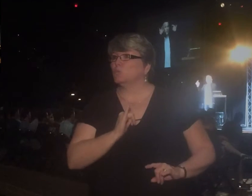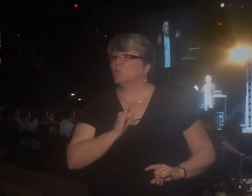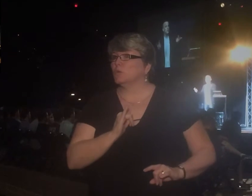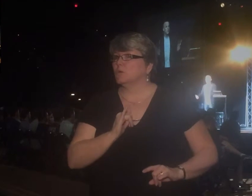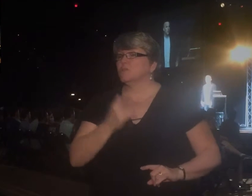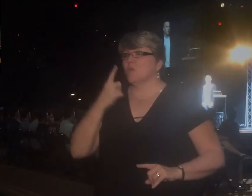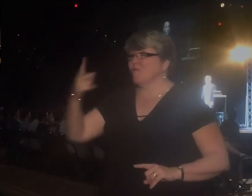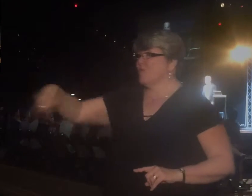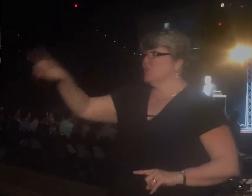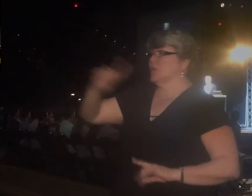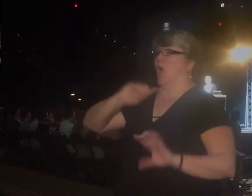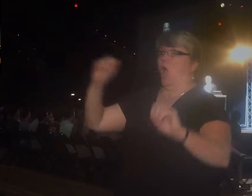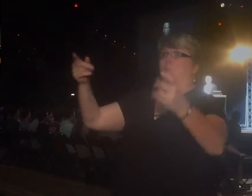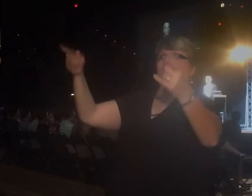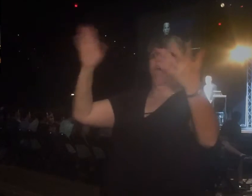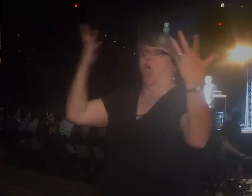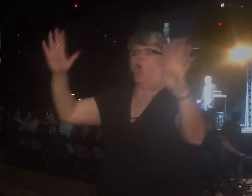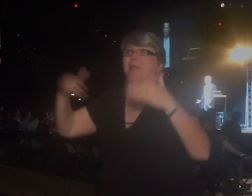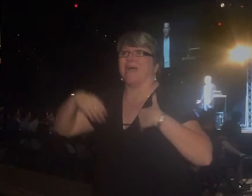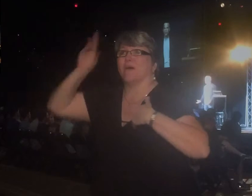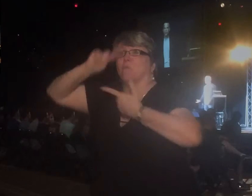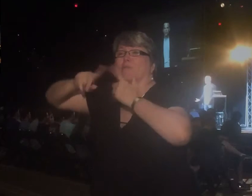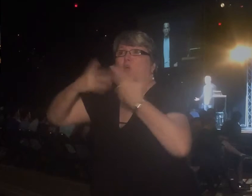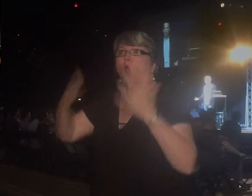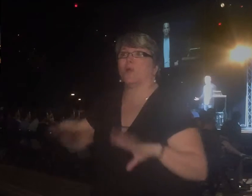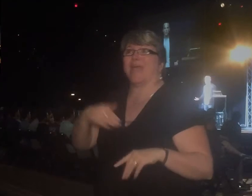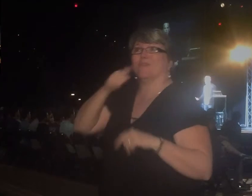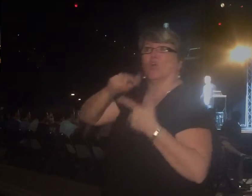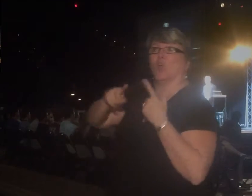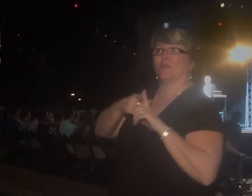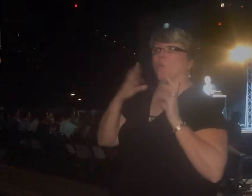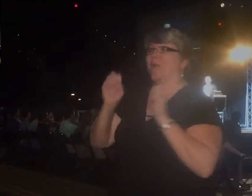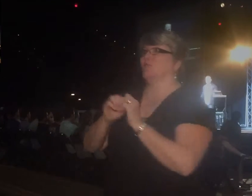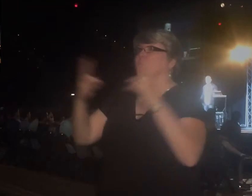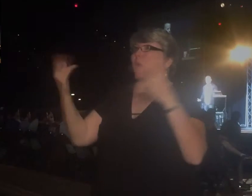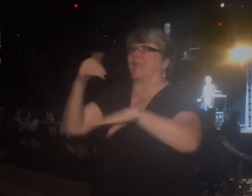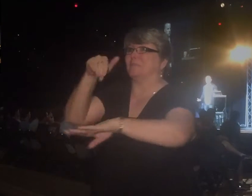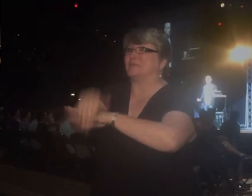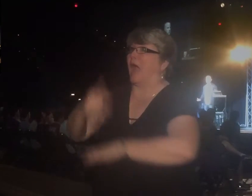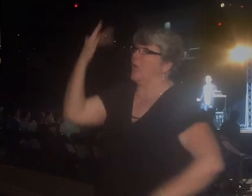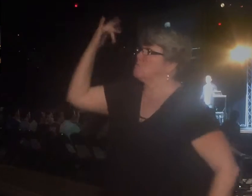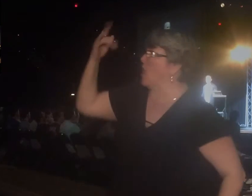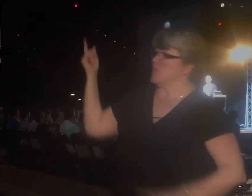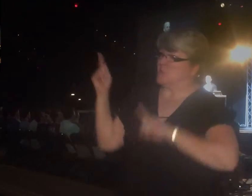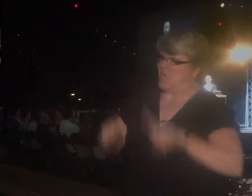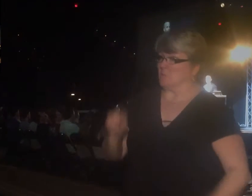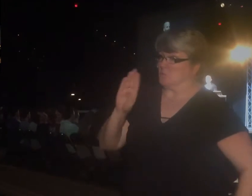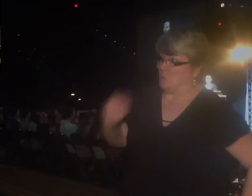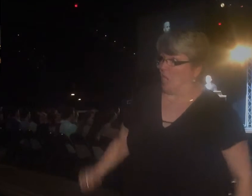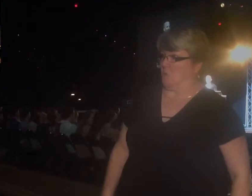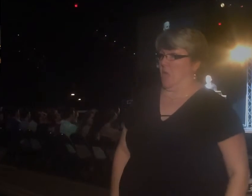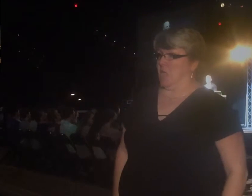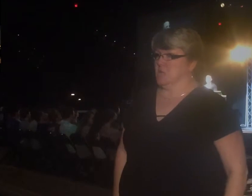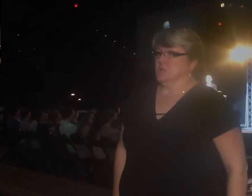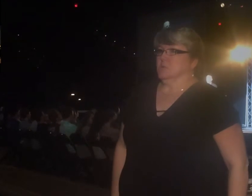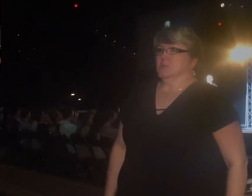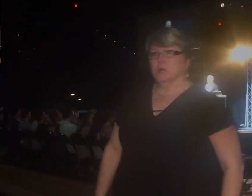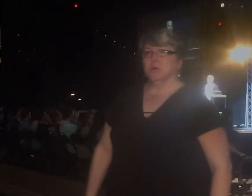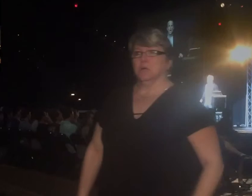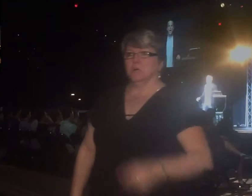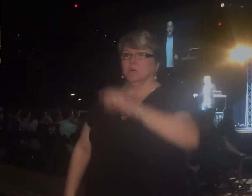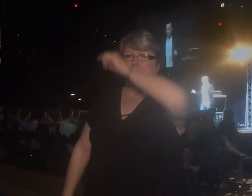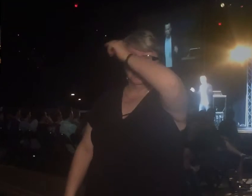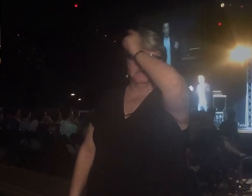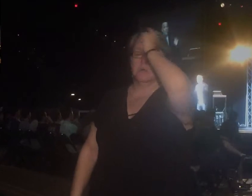me. And so for those of you who are going, oh my gosh, I already have a boyfriend, I already have a girlfriend, we all have to break up tonight. Why did we come to Breakaway?